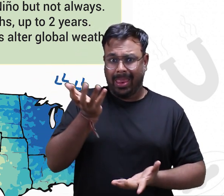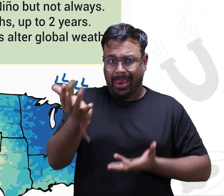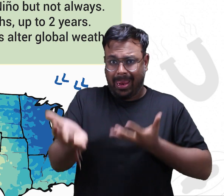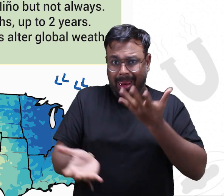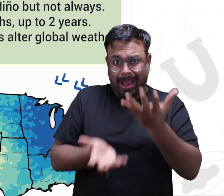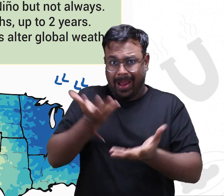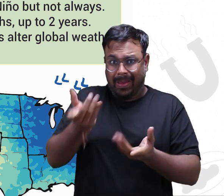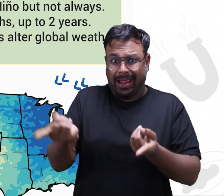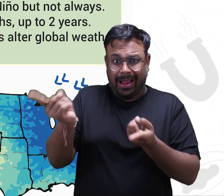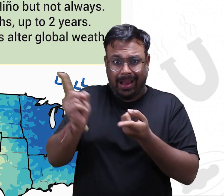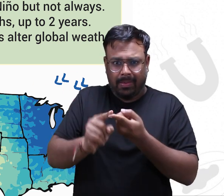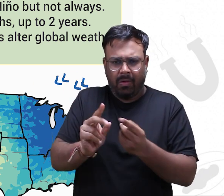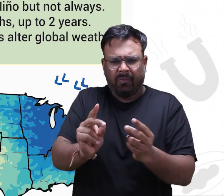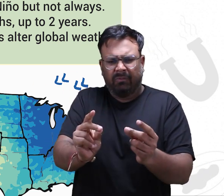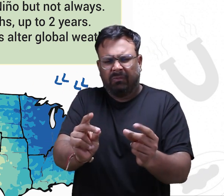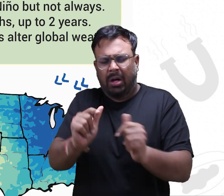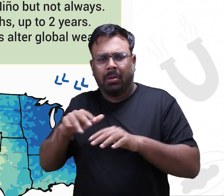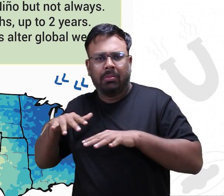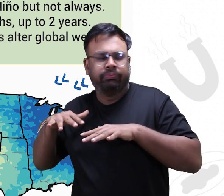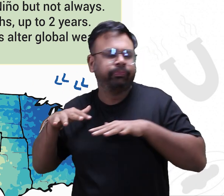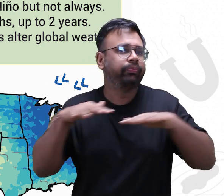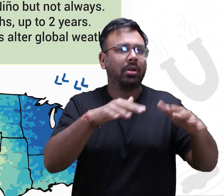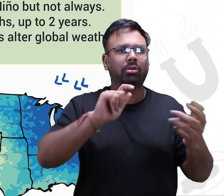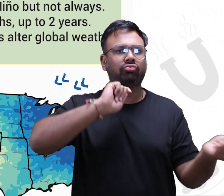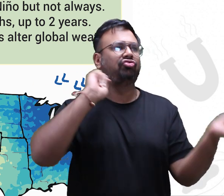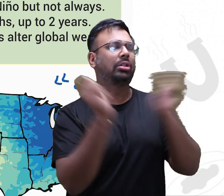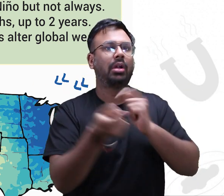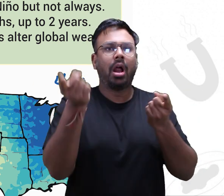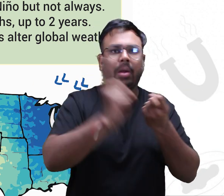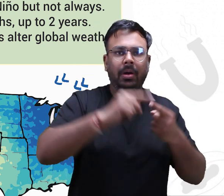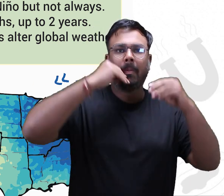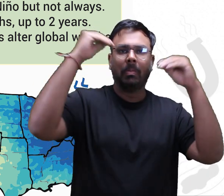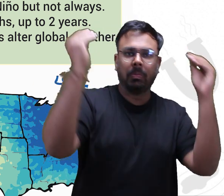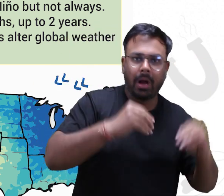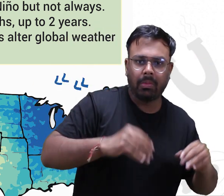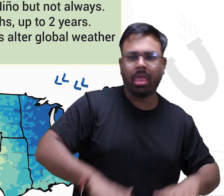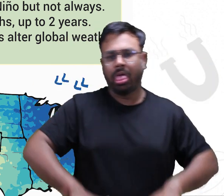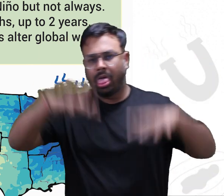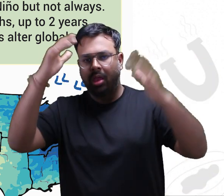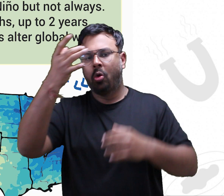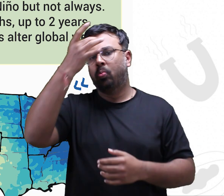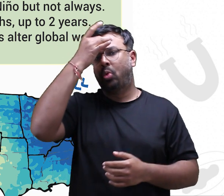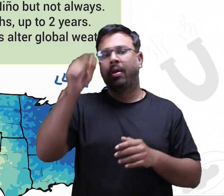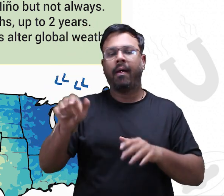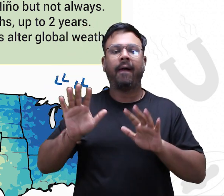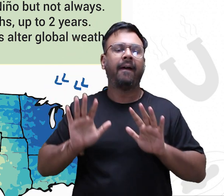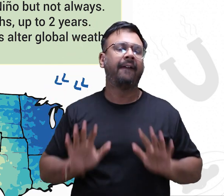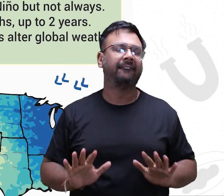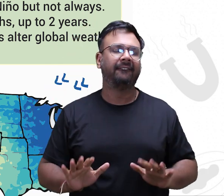Intensity varies. Strong events alter global weather significantly.